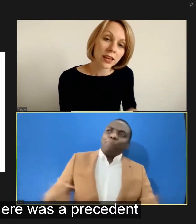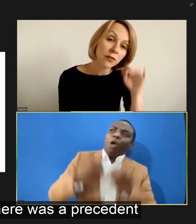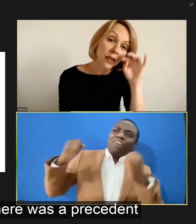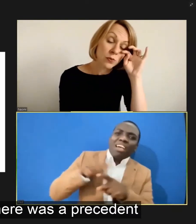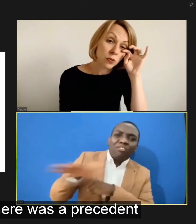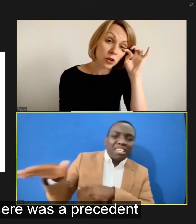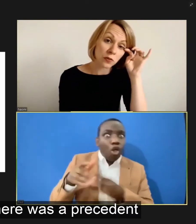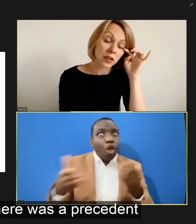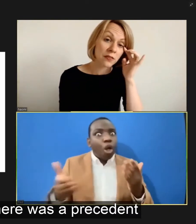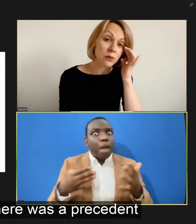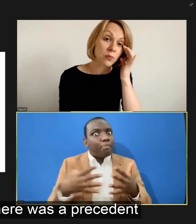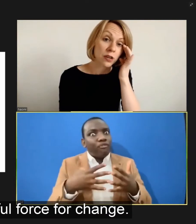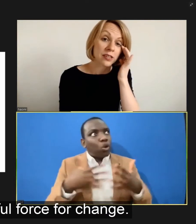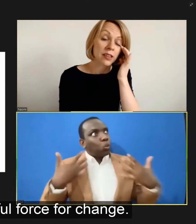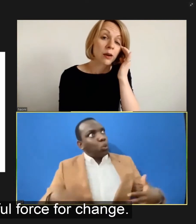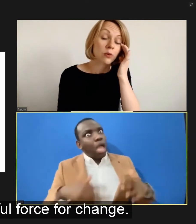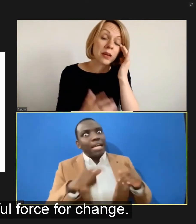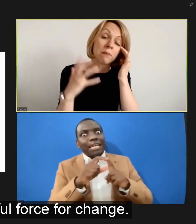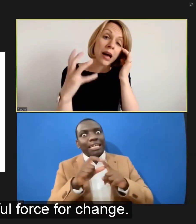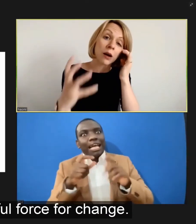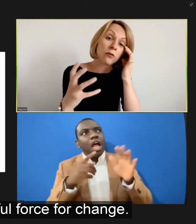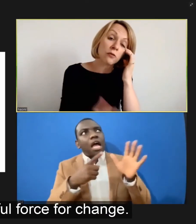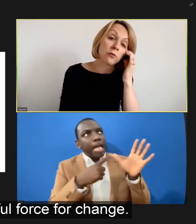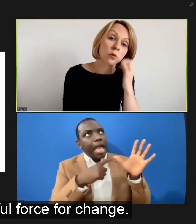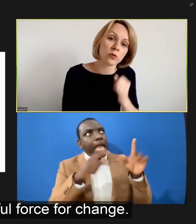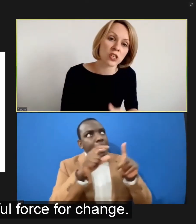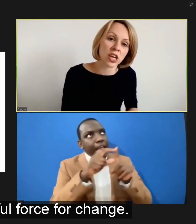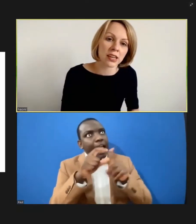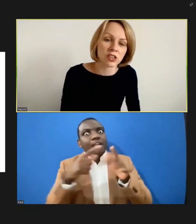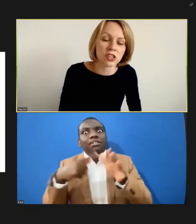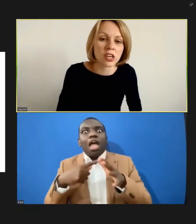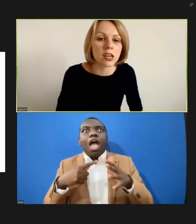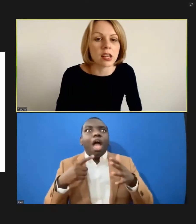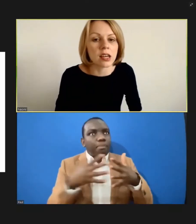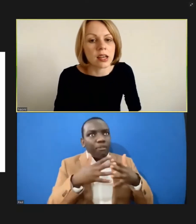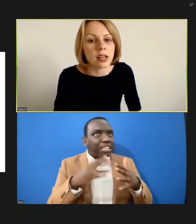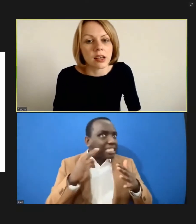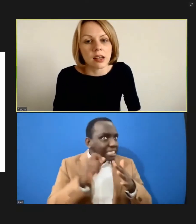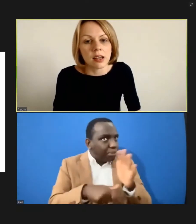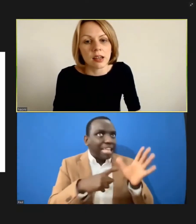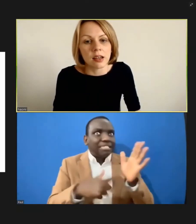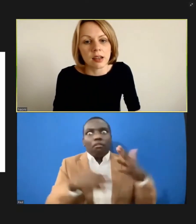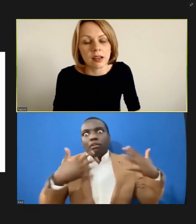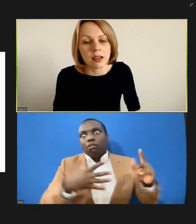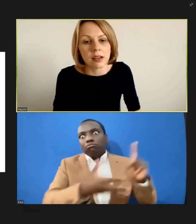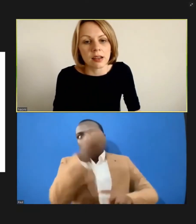If there was proof and if there was a precedent, that would be a powerful force for change.